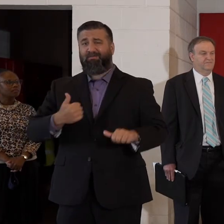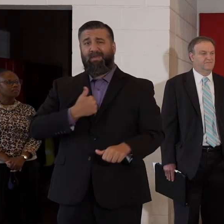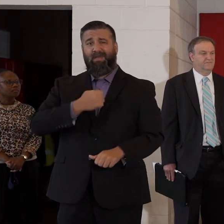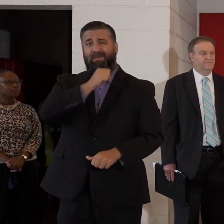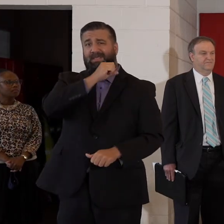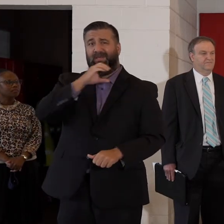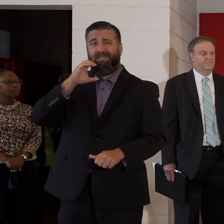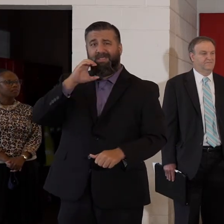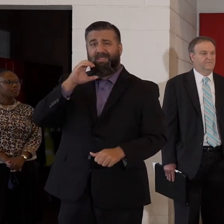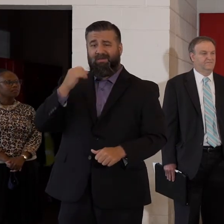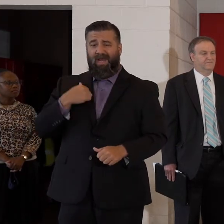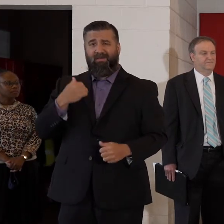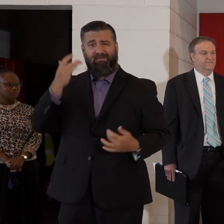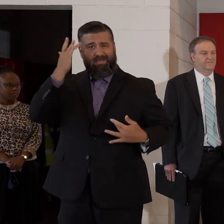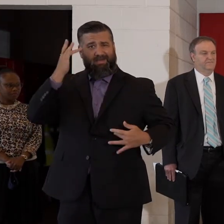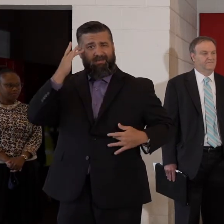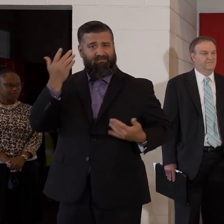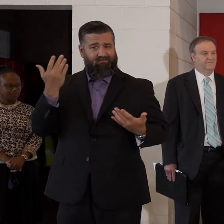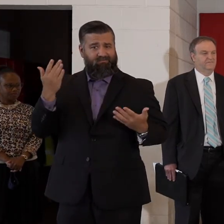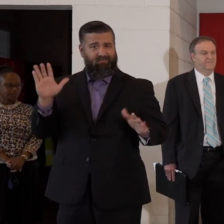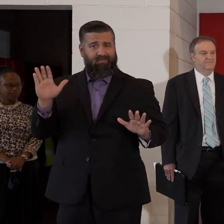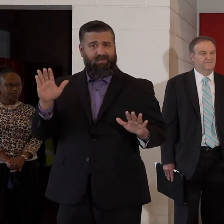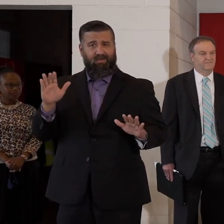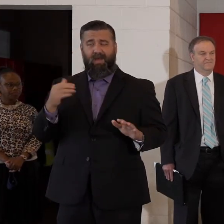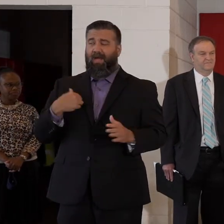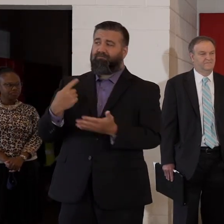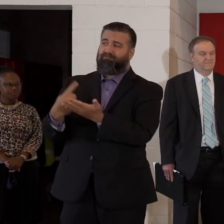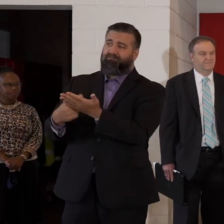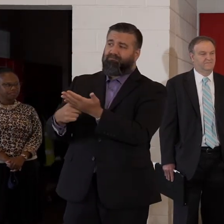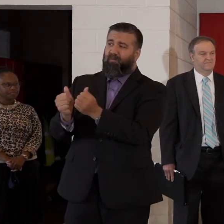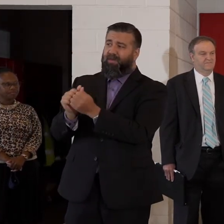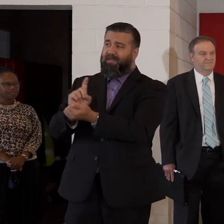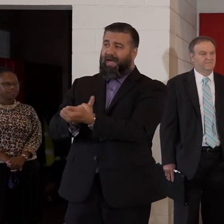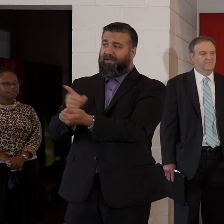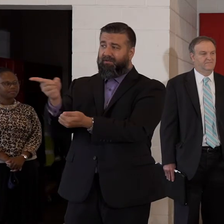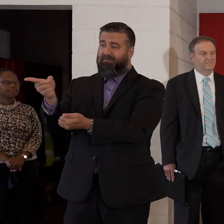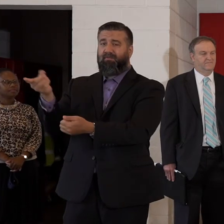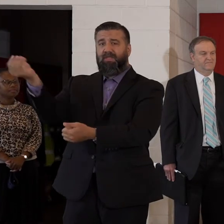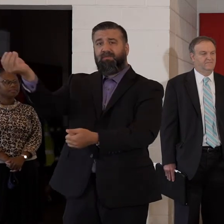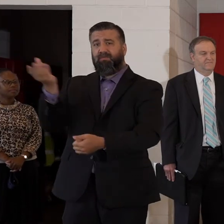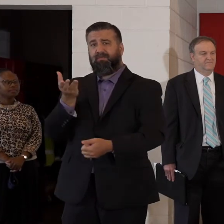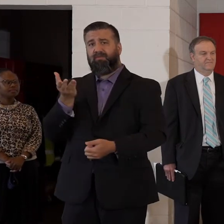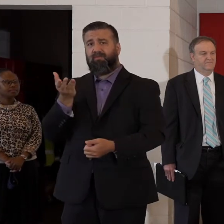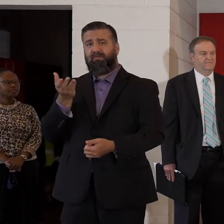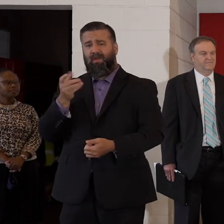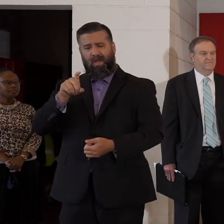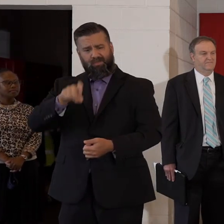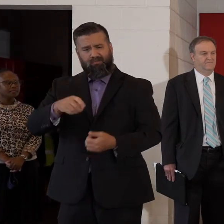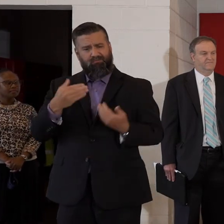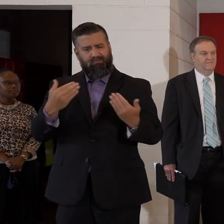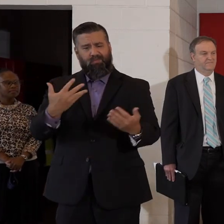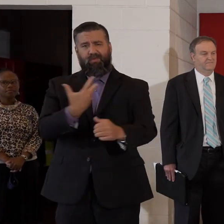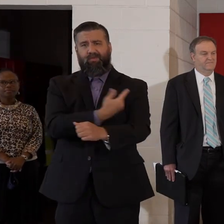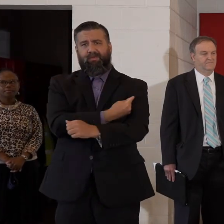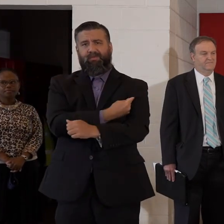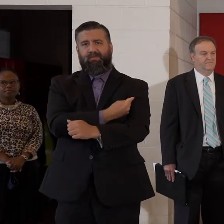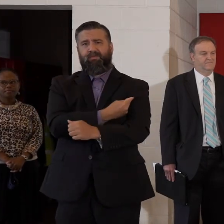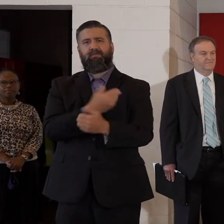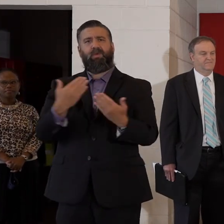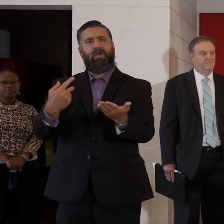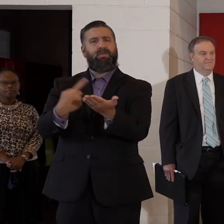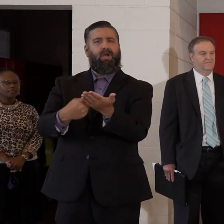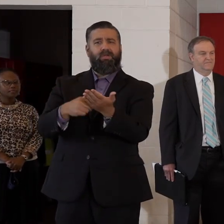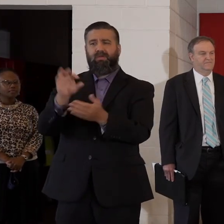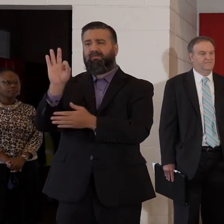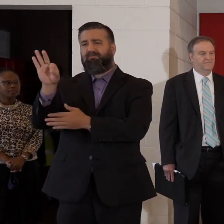I spoke to my doctor about the vaccine, and she assured me that this is something that I should do. So talk to your